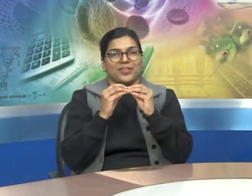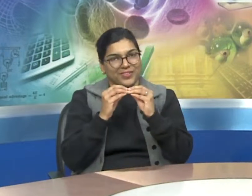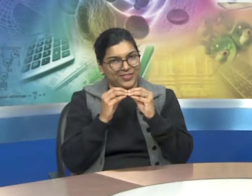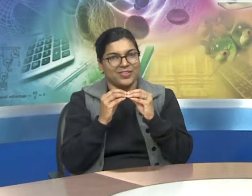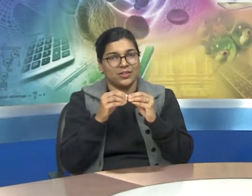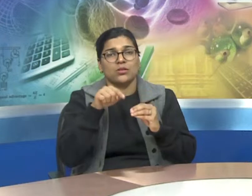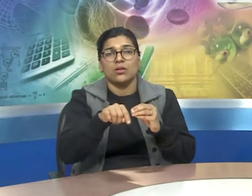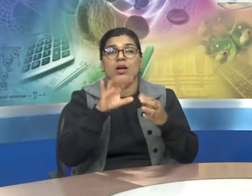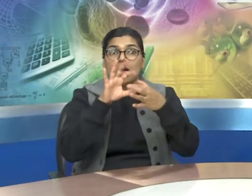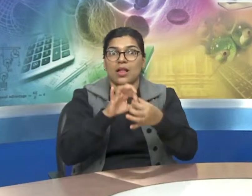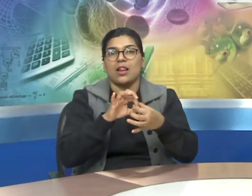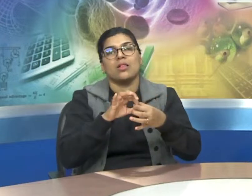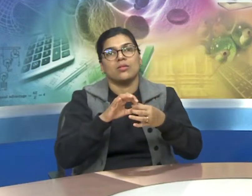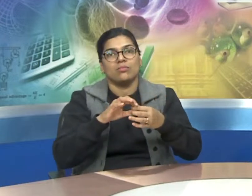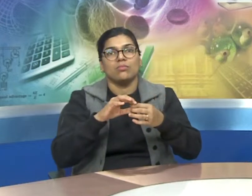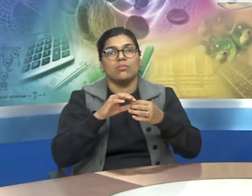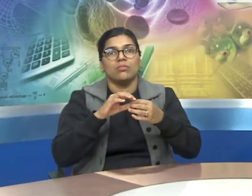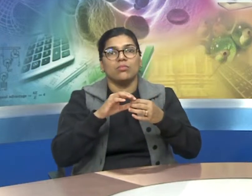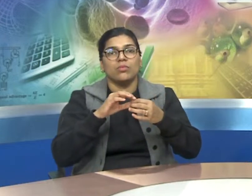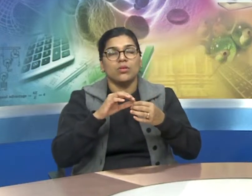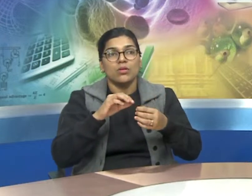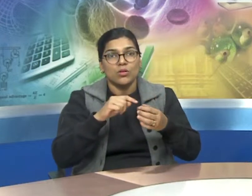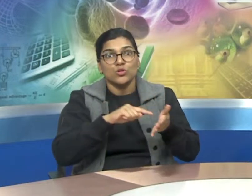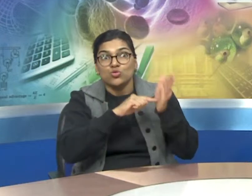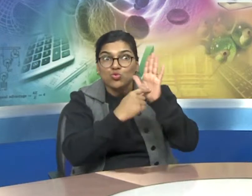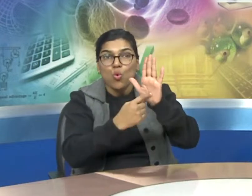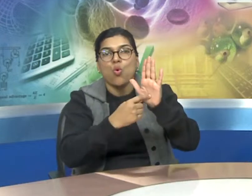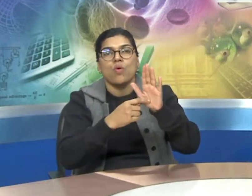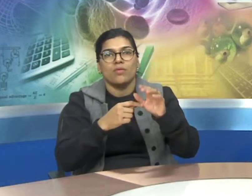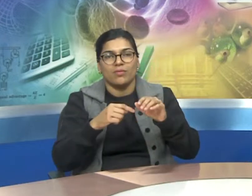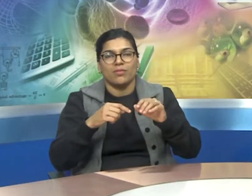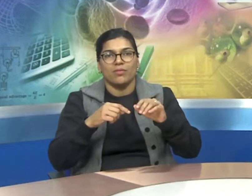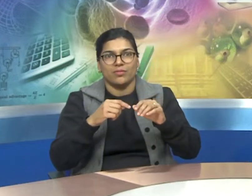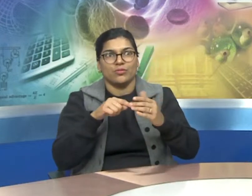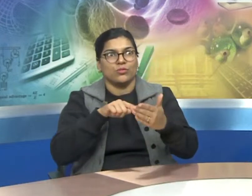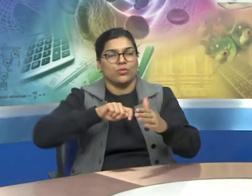The correct answer is F5.